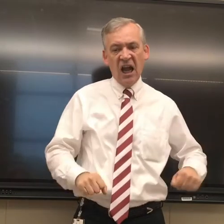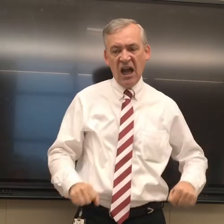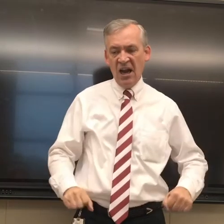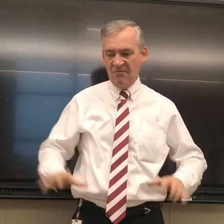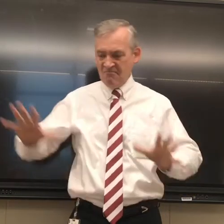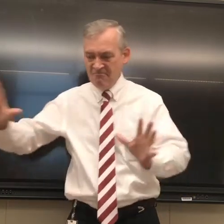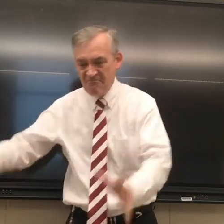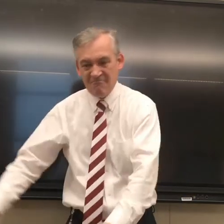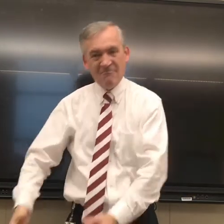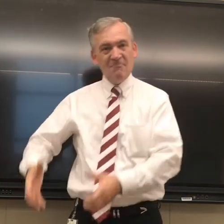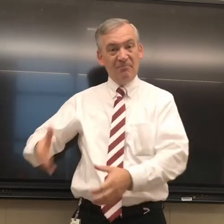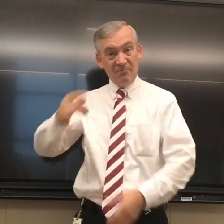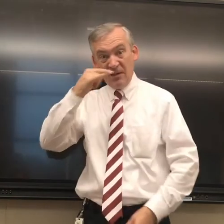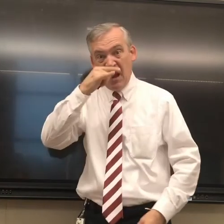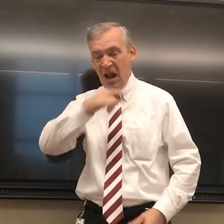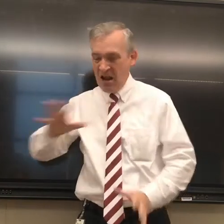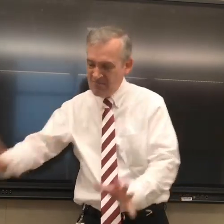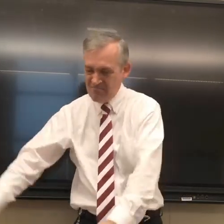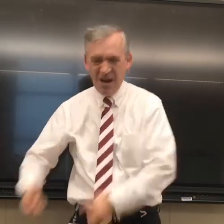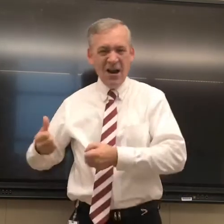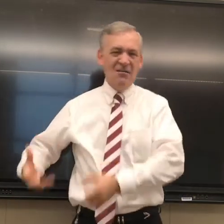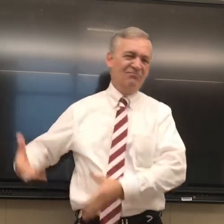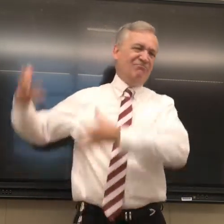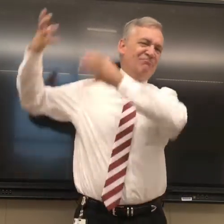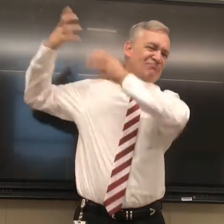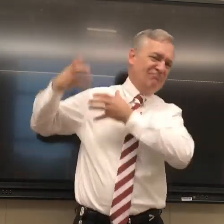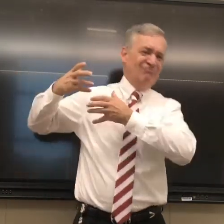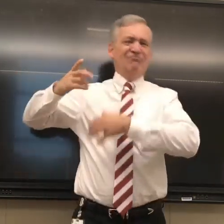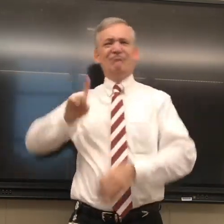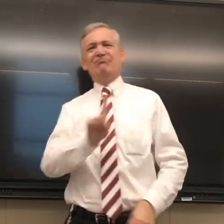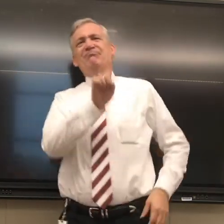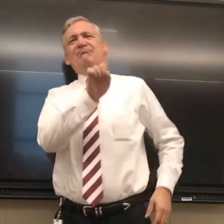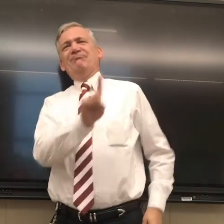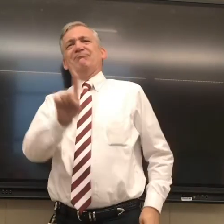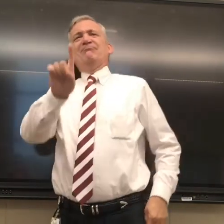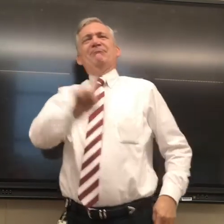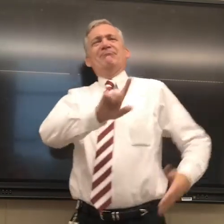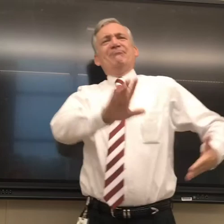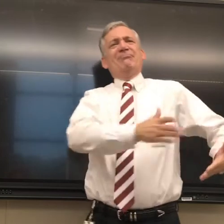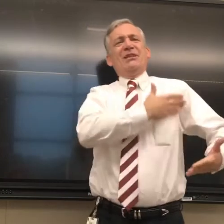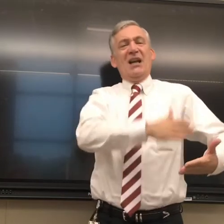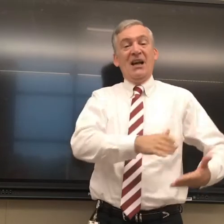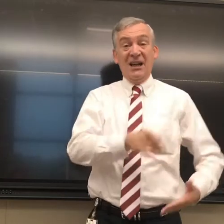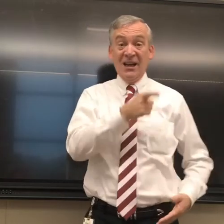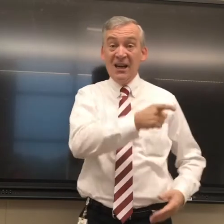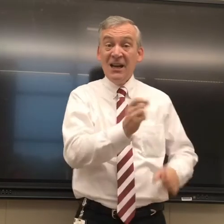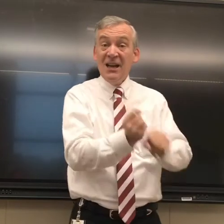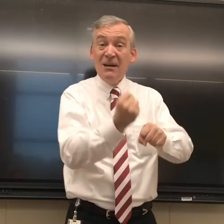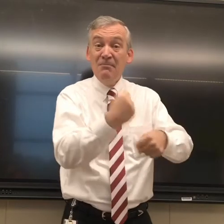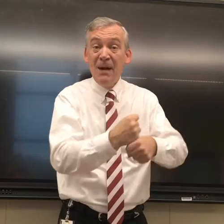house. My father whittled toys for us